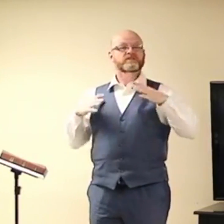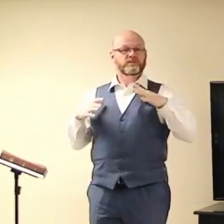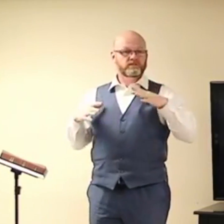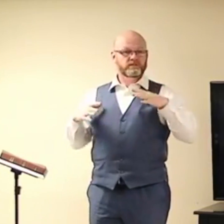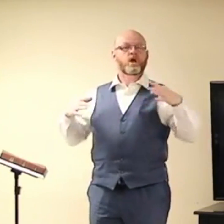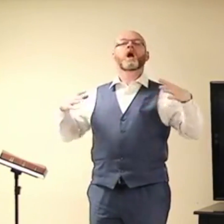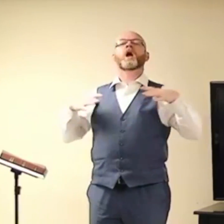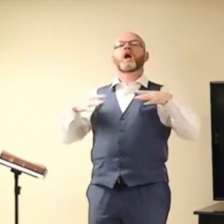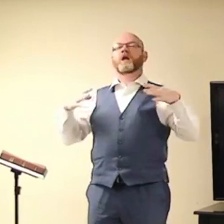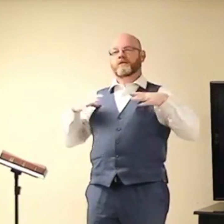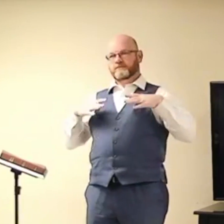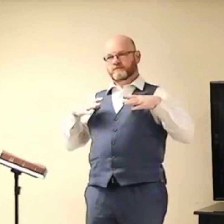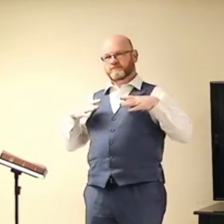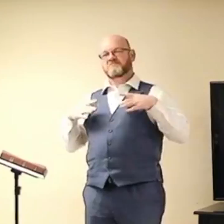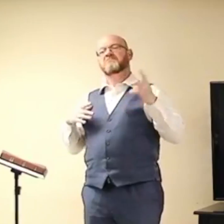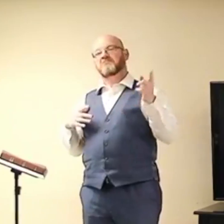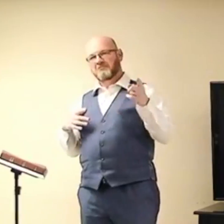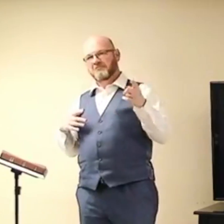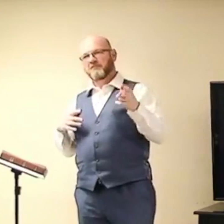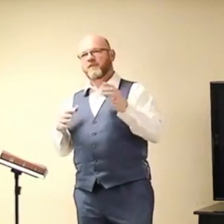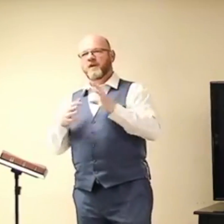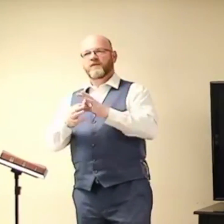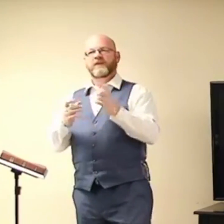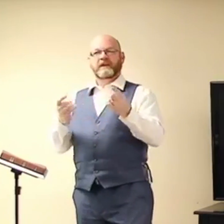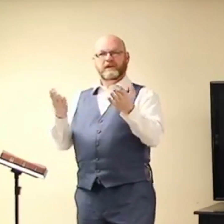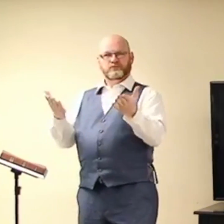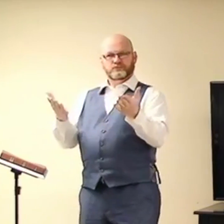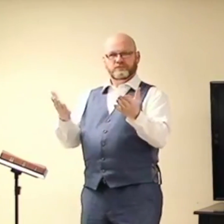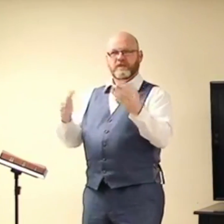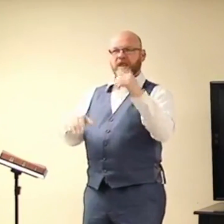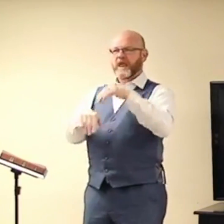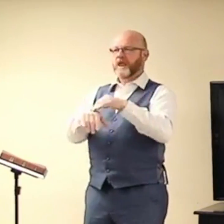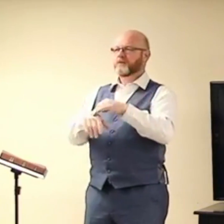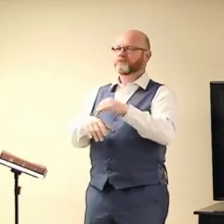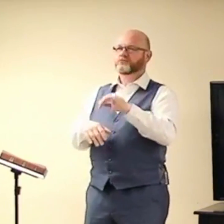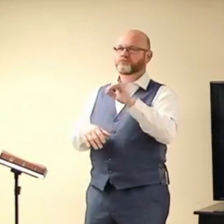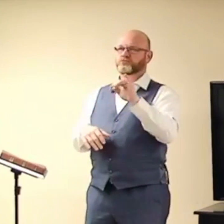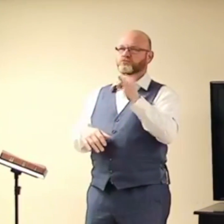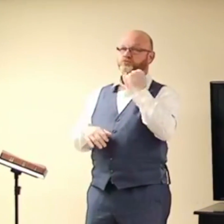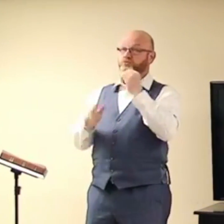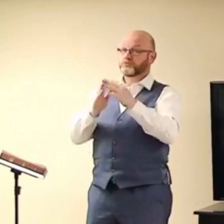holiday, the festival of dedication in Jerusalem.